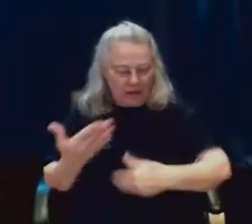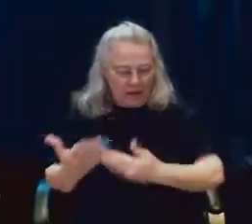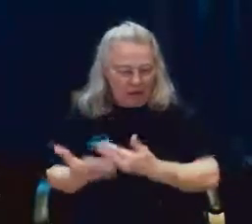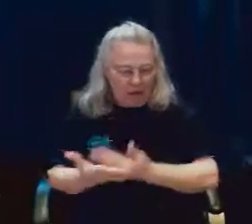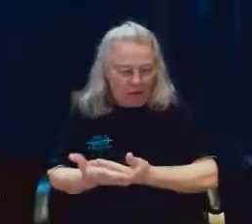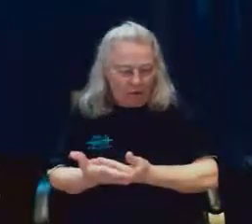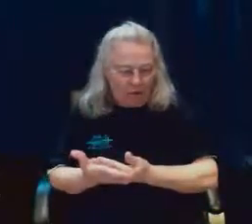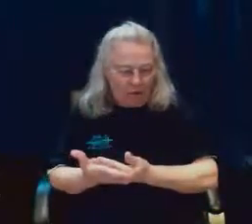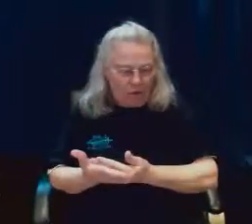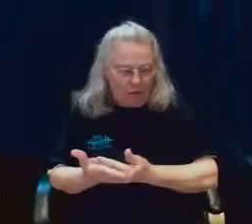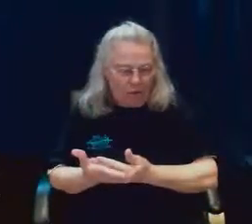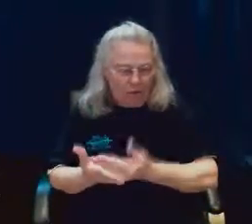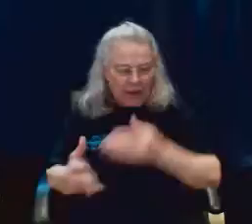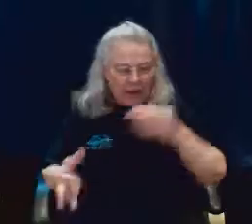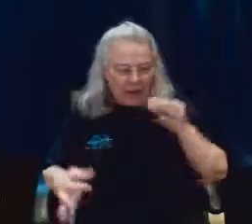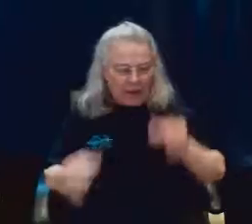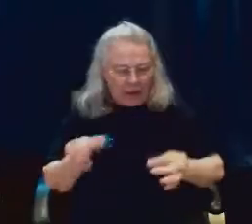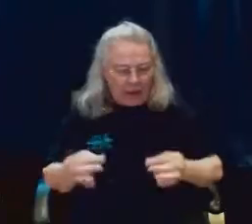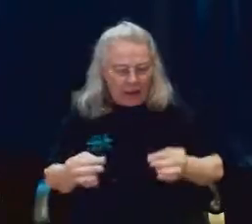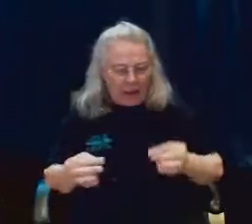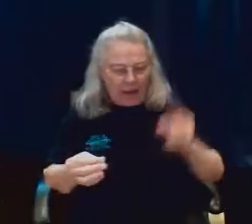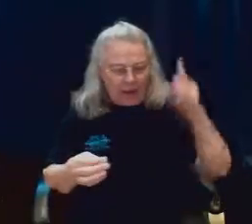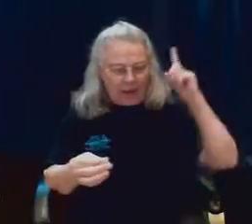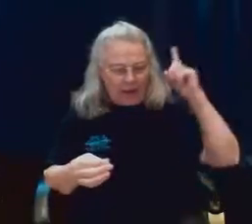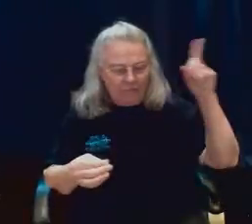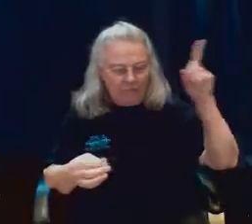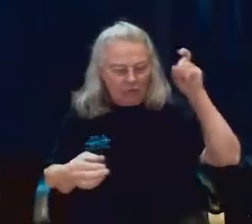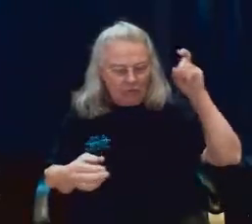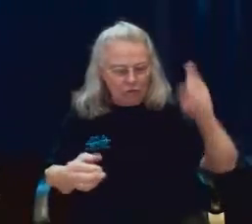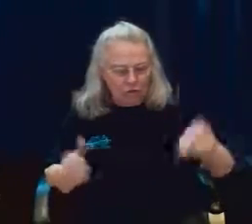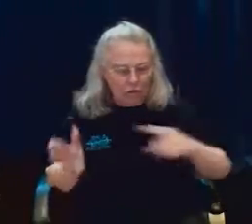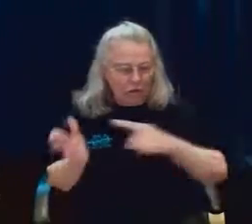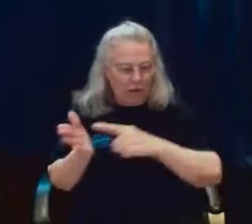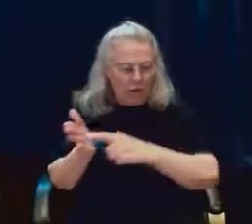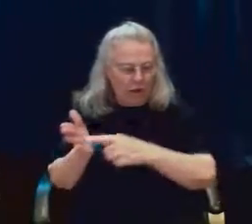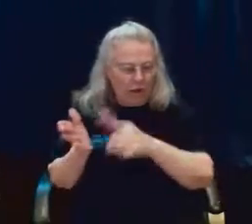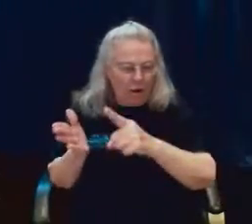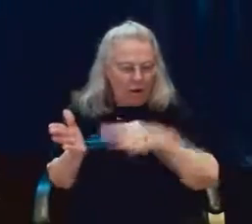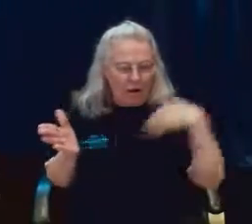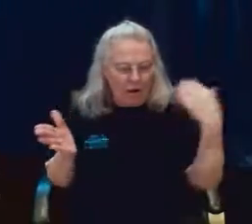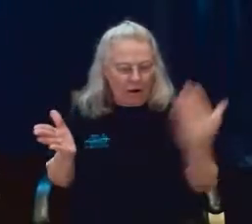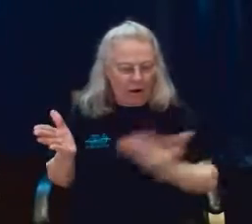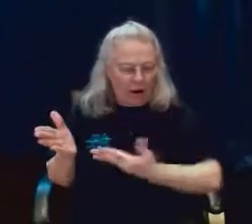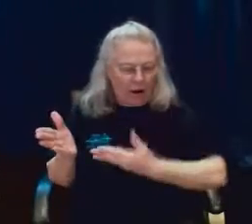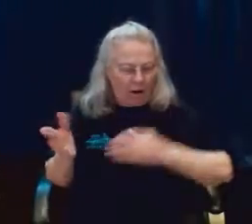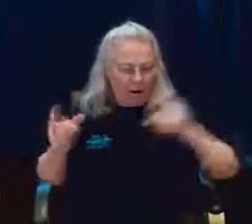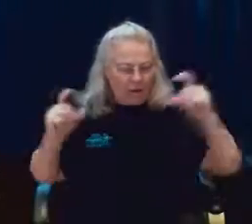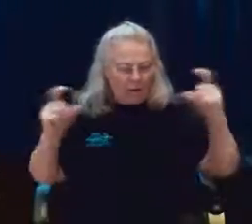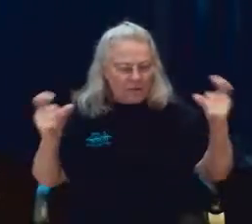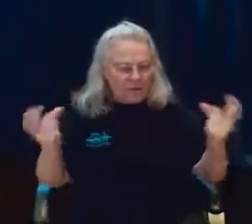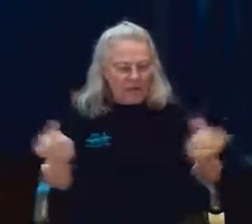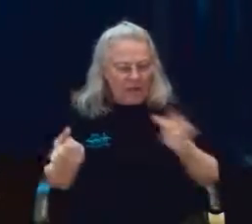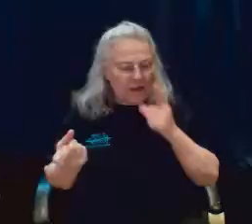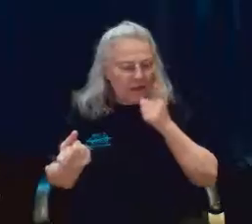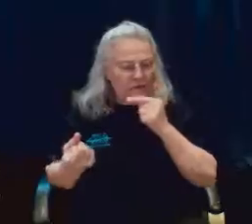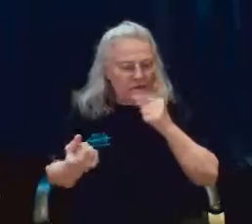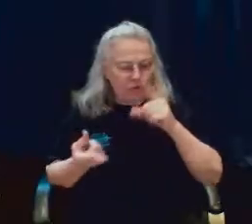forgiving all. If you should mark our sins,